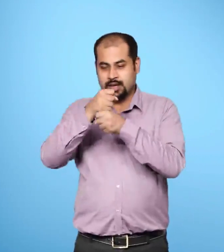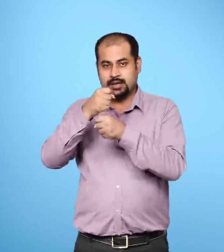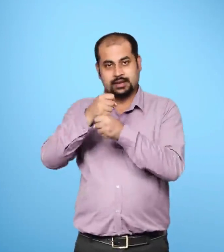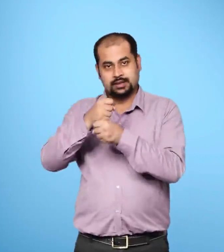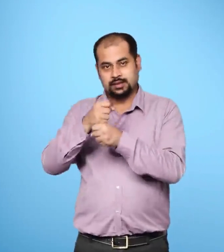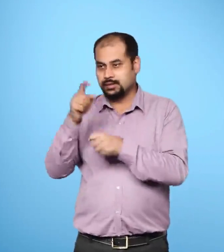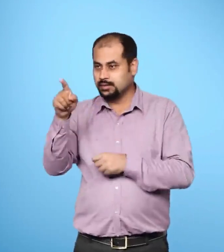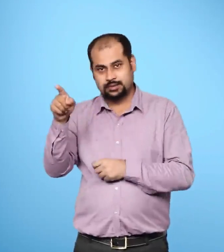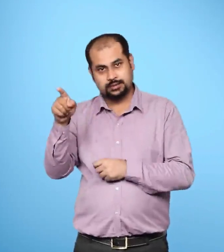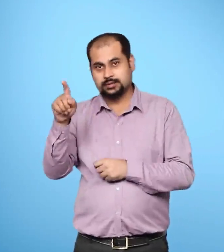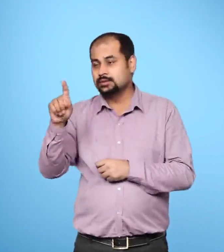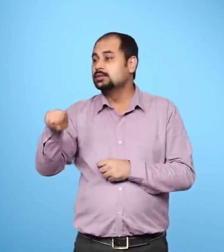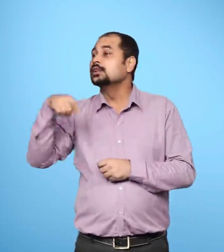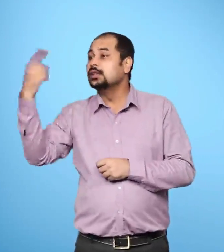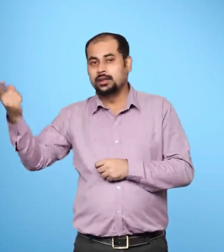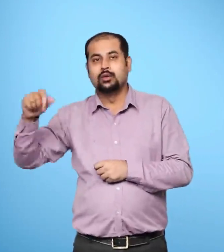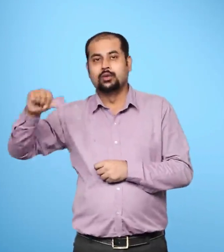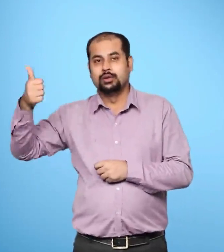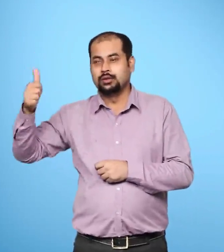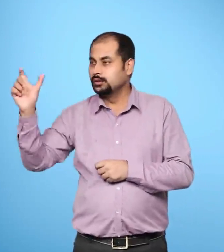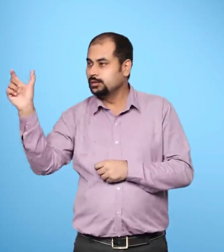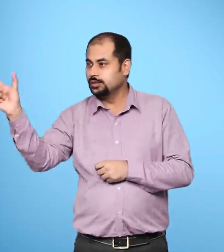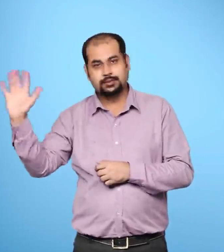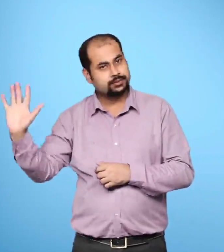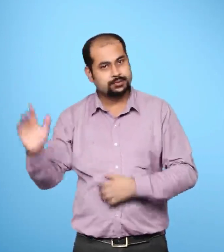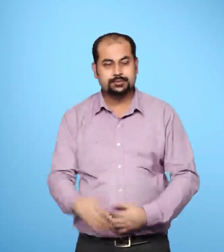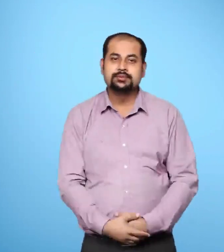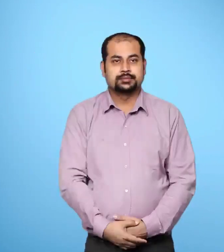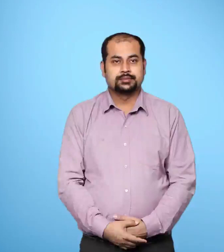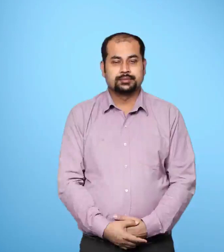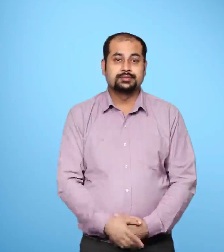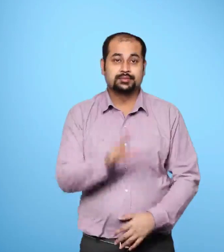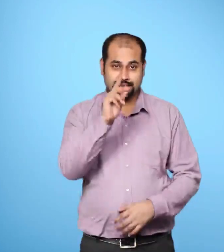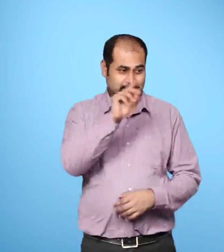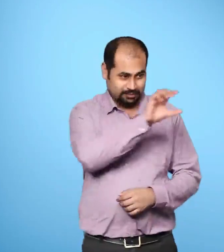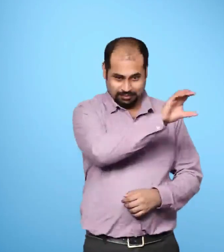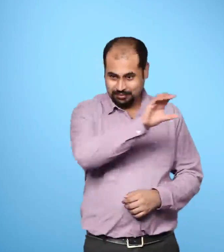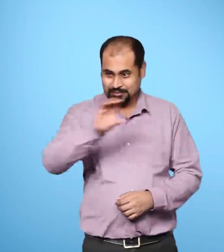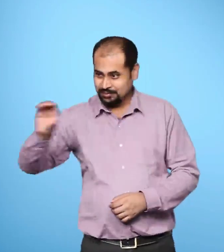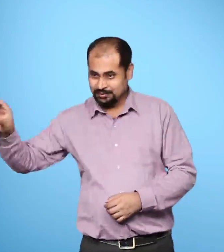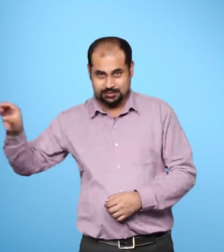Geser, Winner. Row 2.